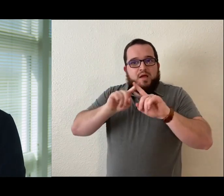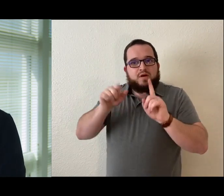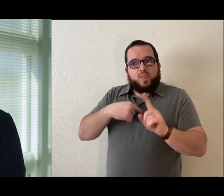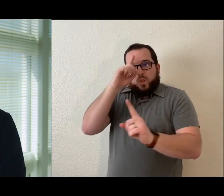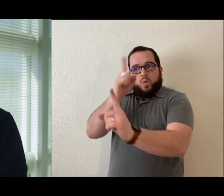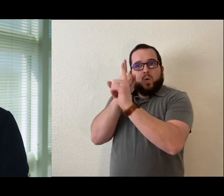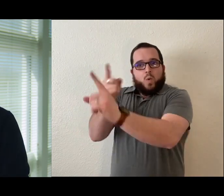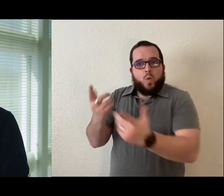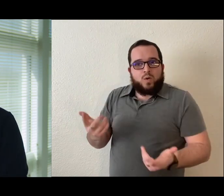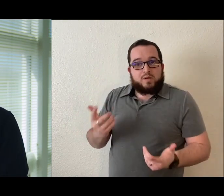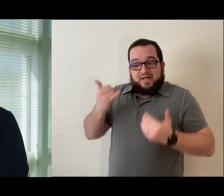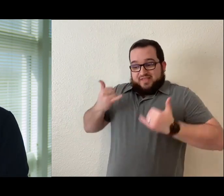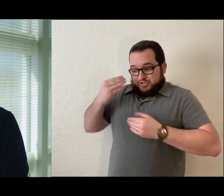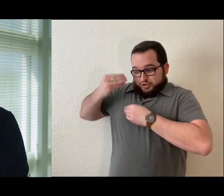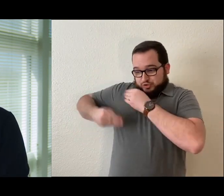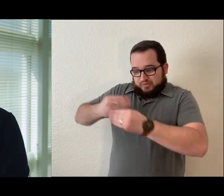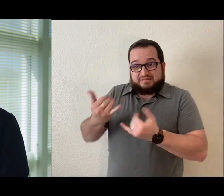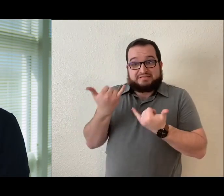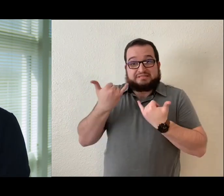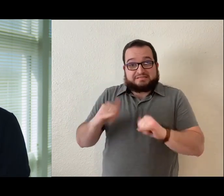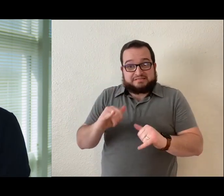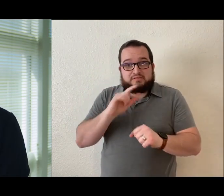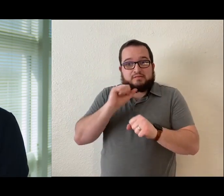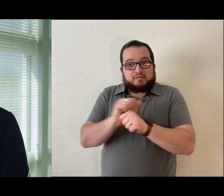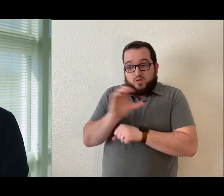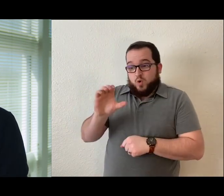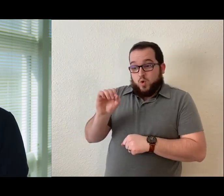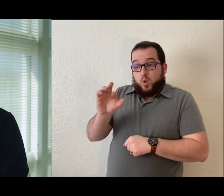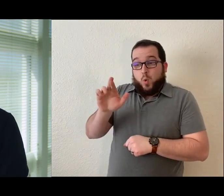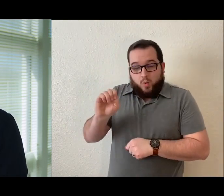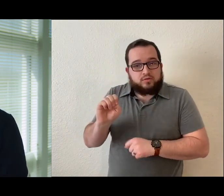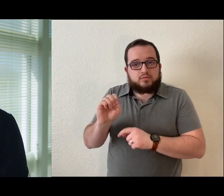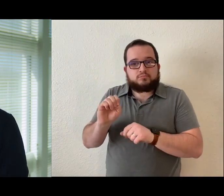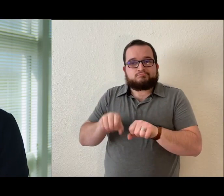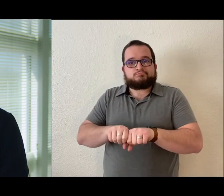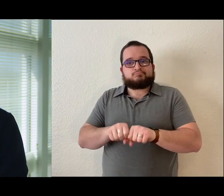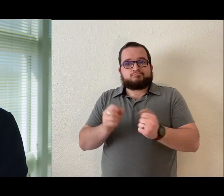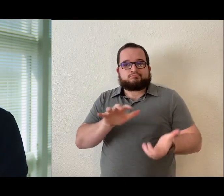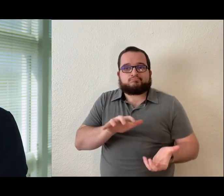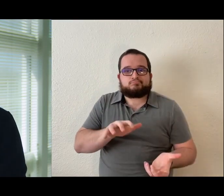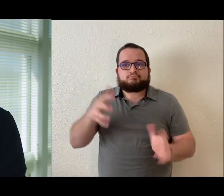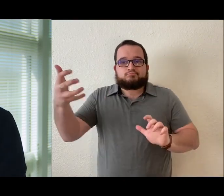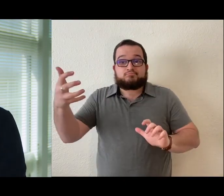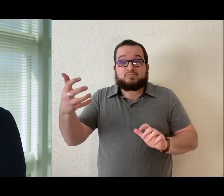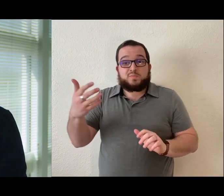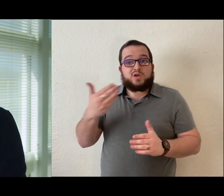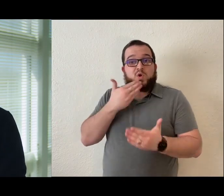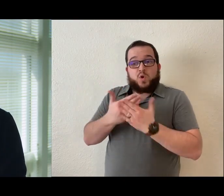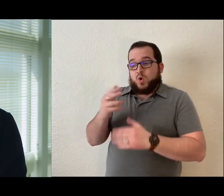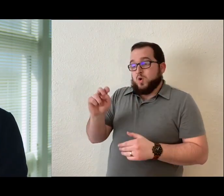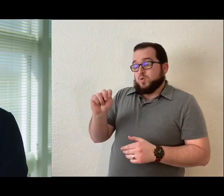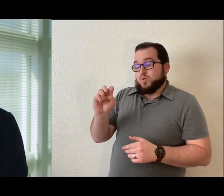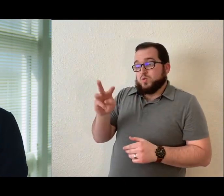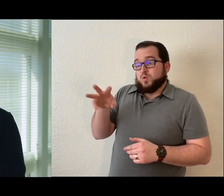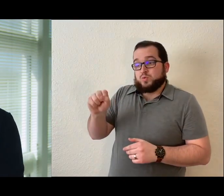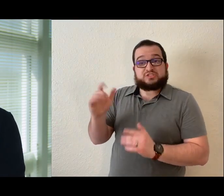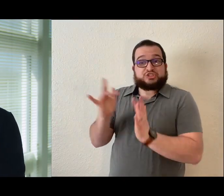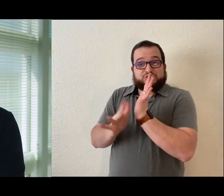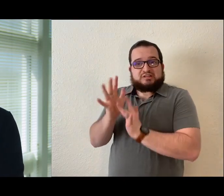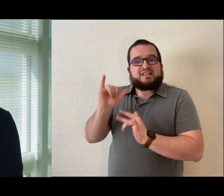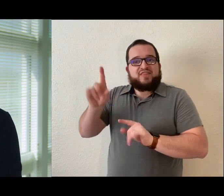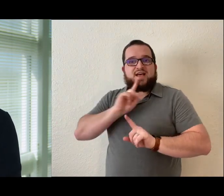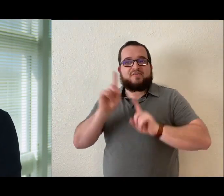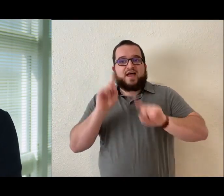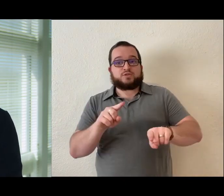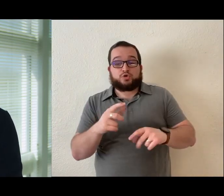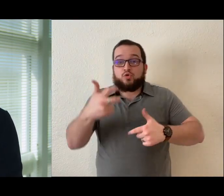destination. But this generation is still, at our core, fundamentally broken. And the answer is the good news